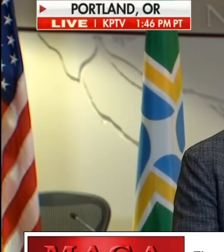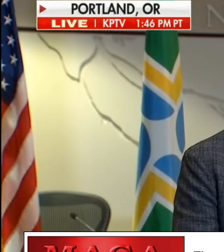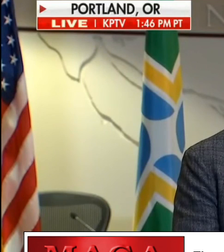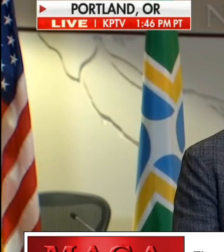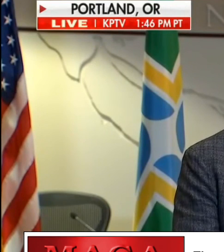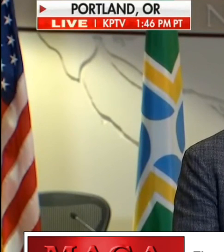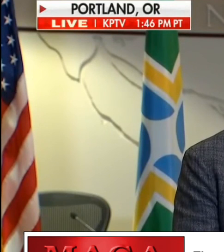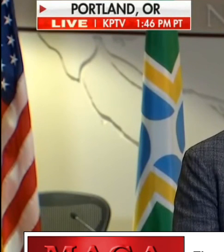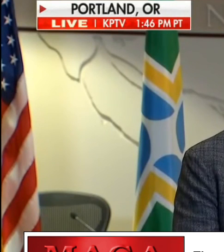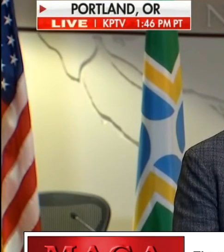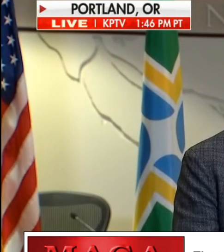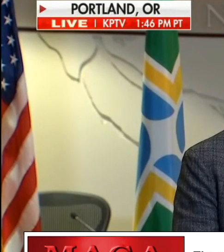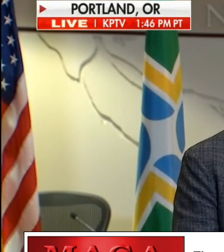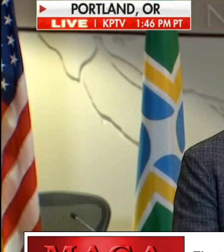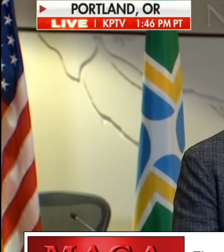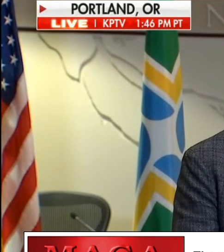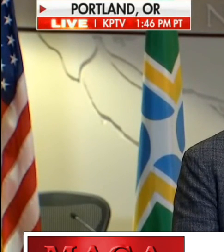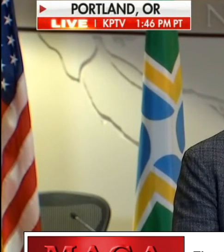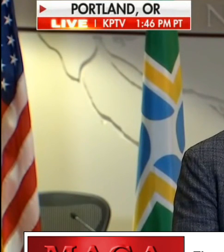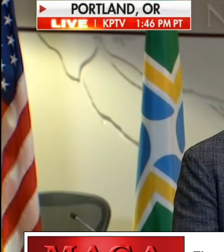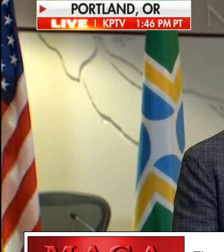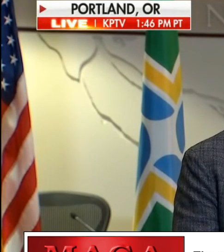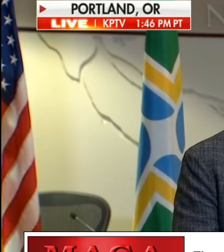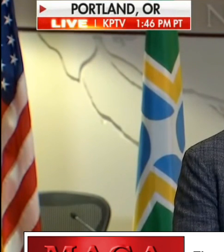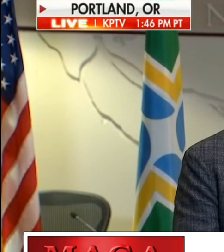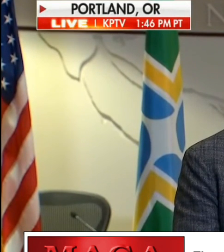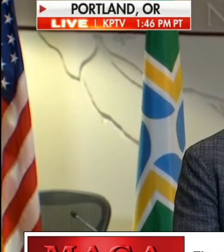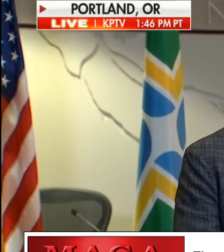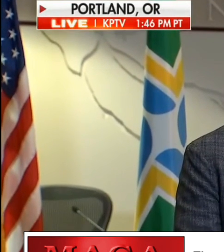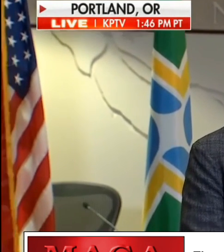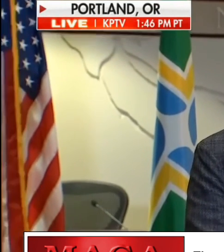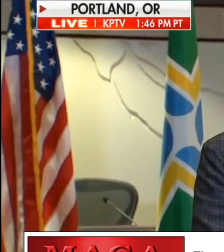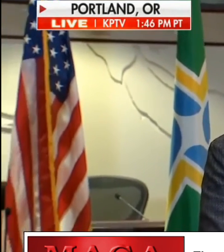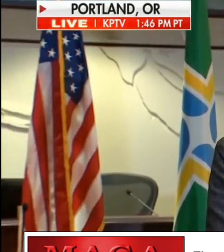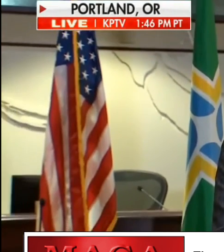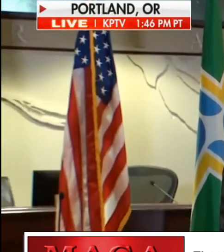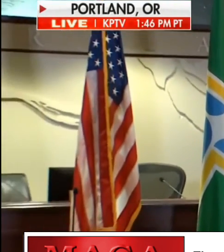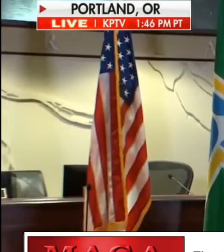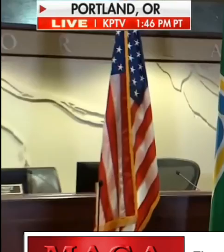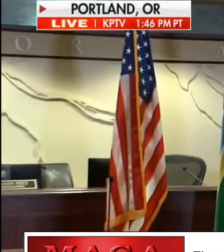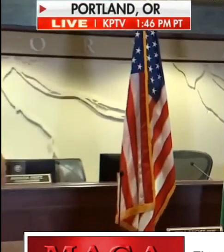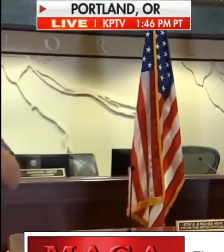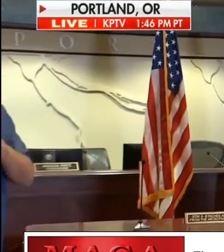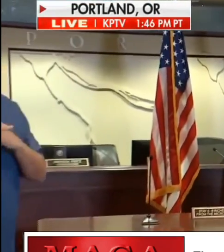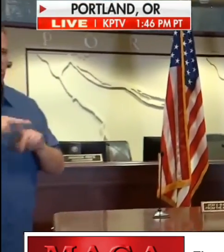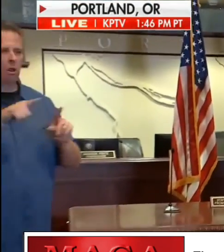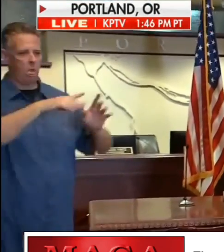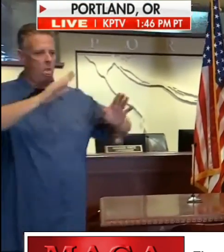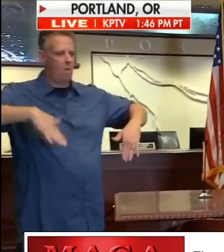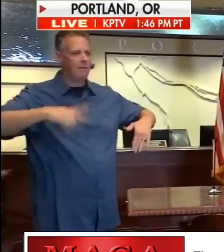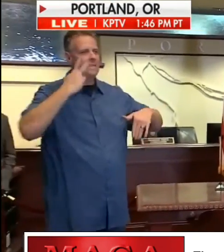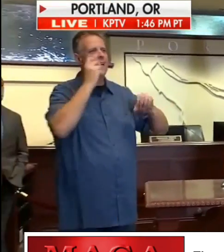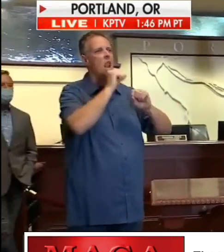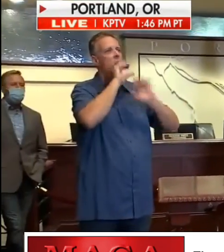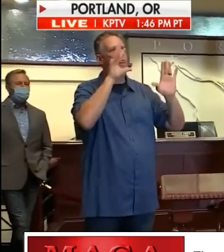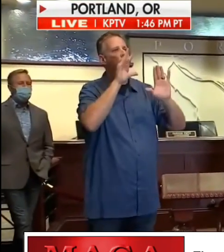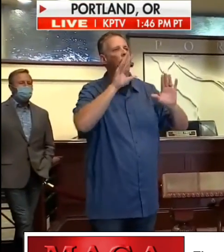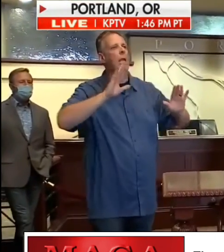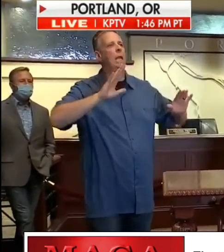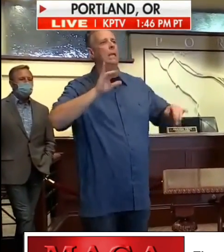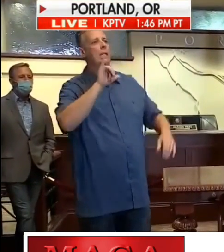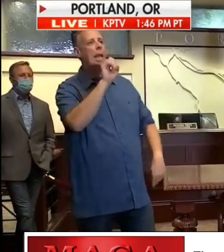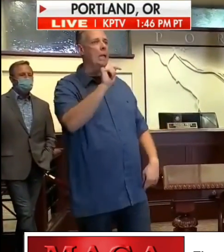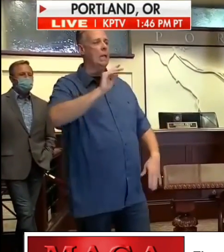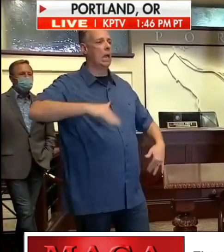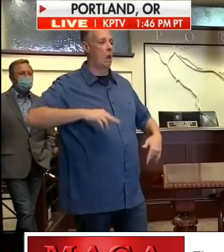about you, but he says that Wheeler would like to blame me and the federal government for going in, but he hasn't seen anything yet. Do you take that